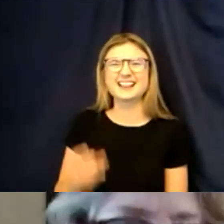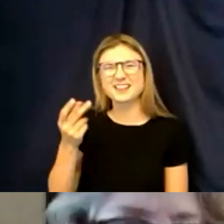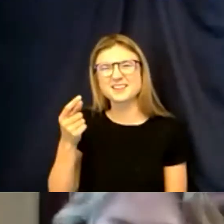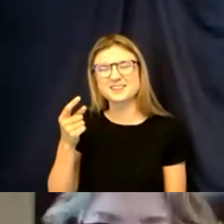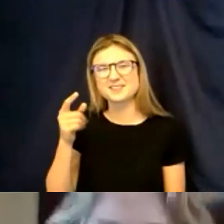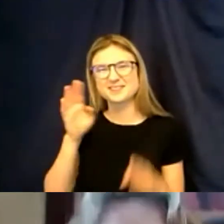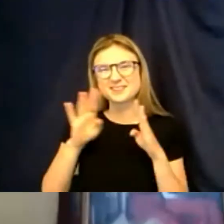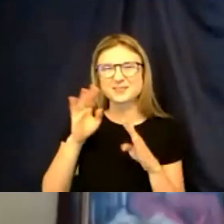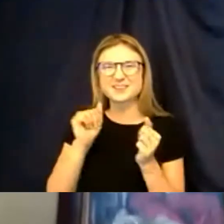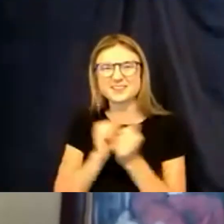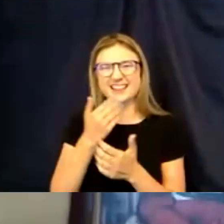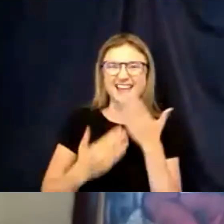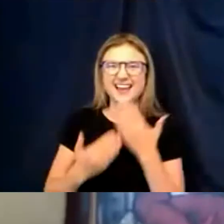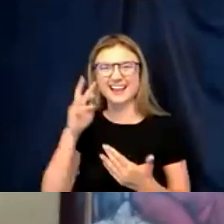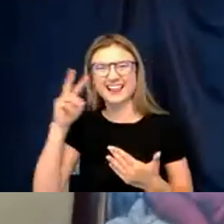eye-hand coordination.